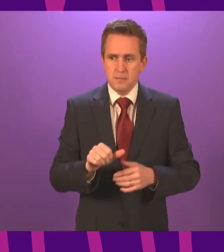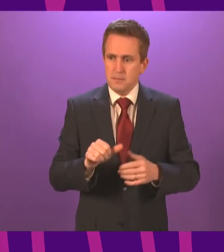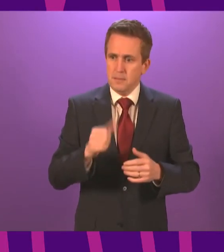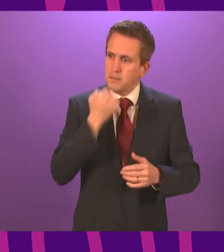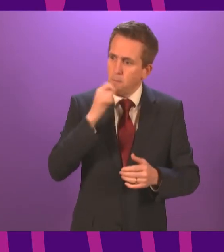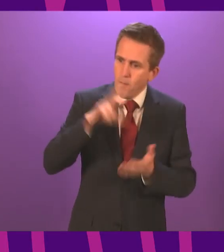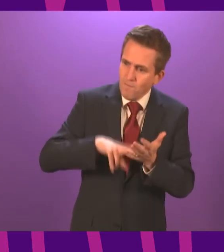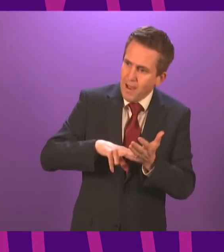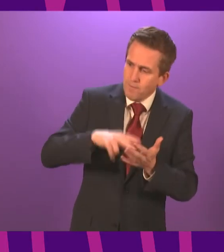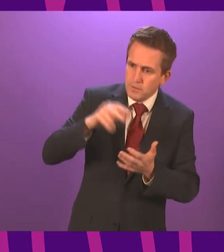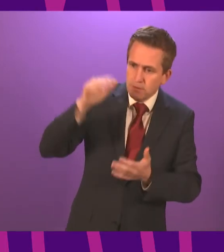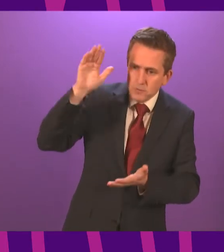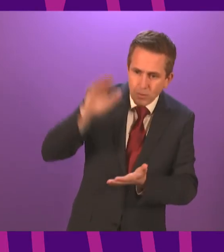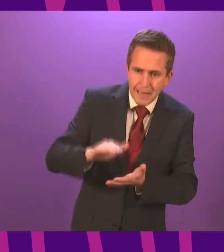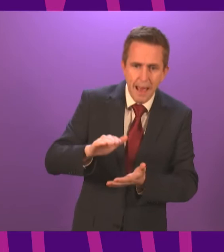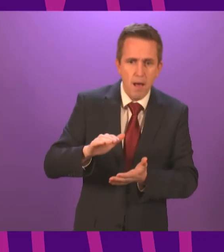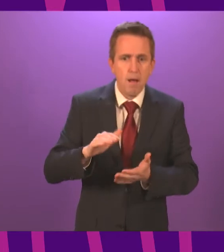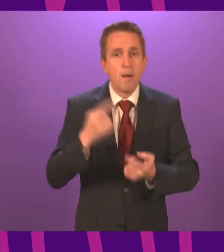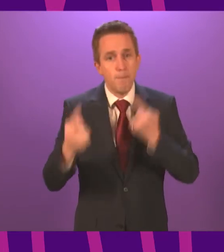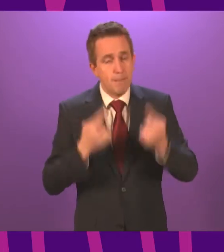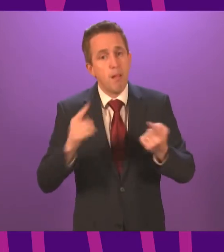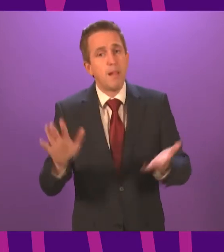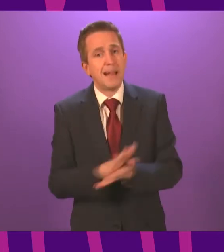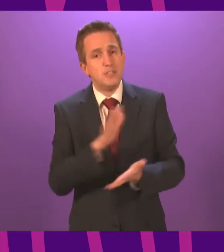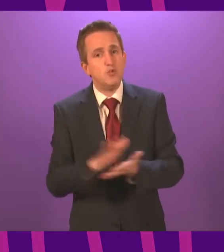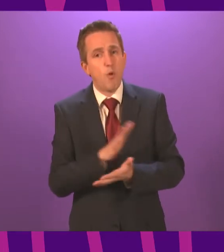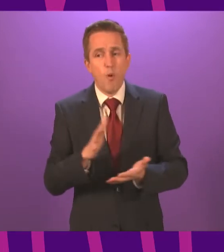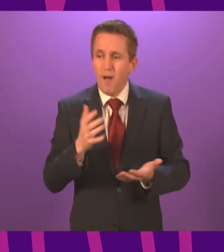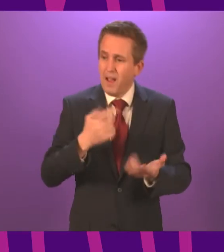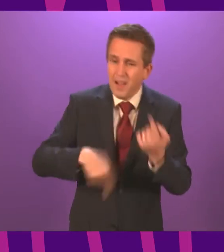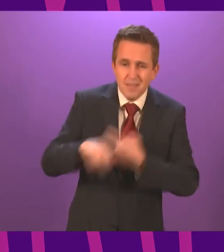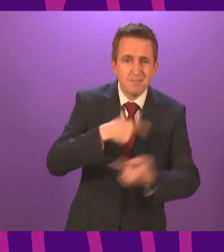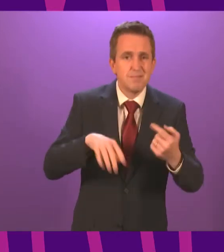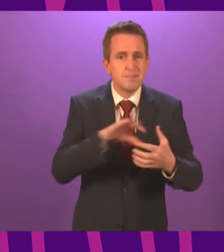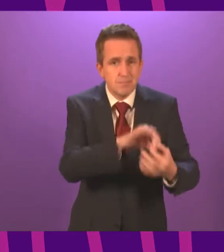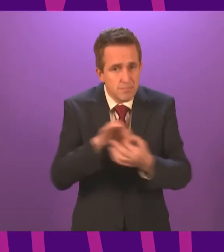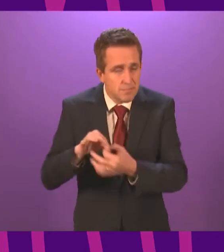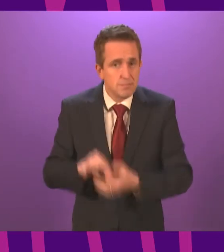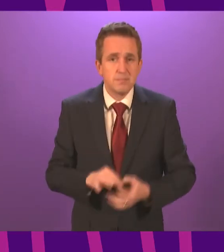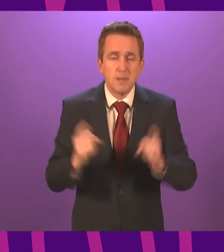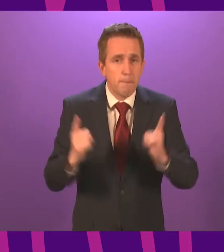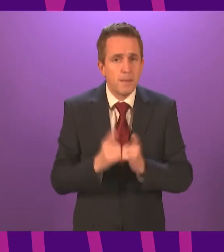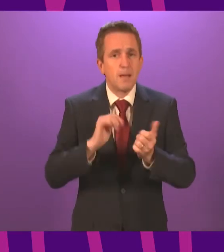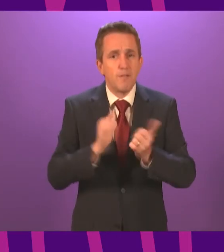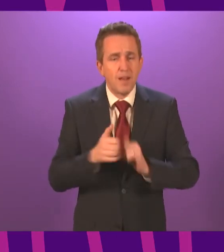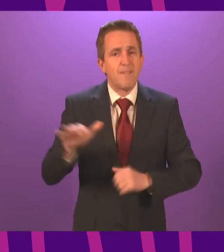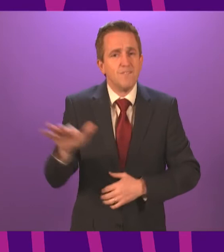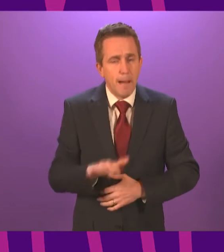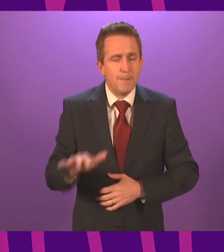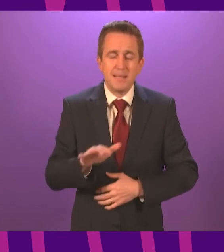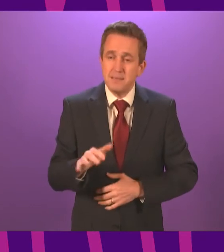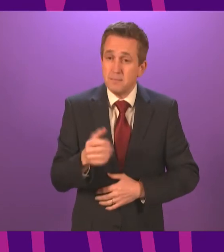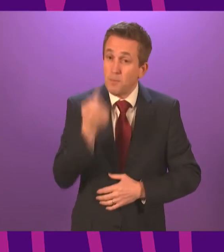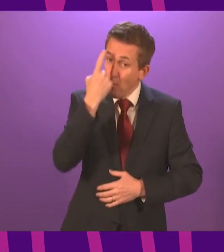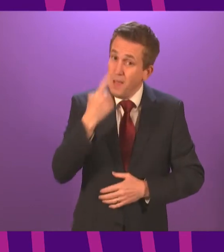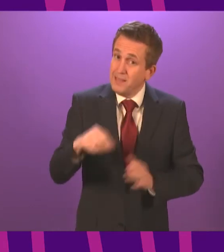cases are going down, rates are lower, and that people can enjoy and continue to enjoy each other's company and to meet up with friends and family. But we know it's really